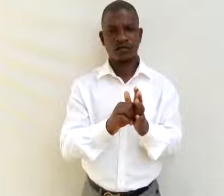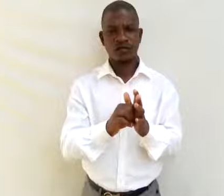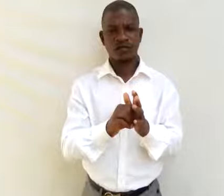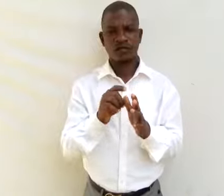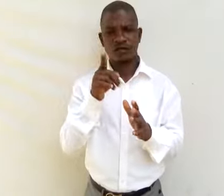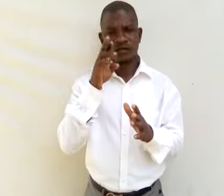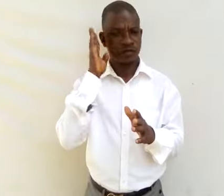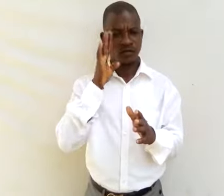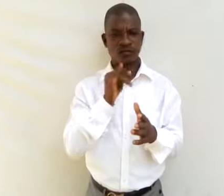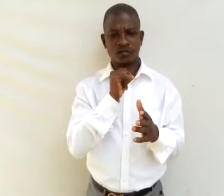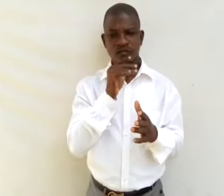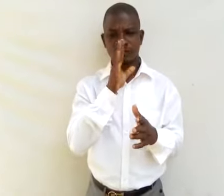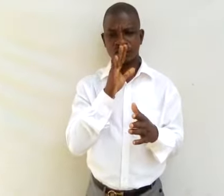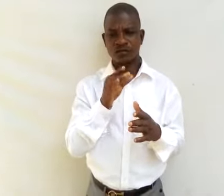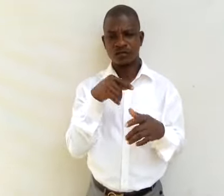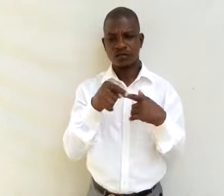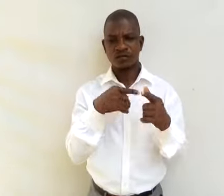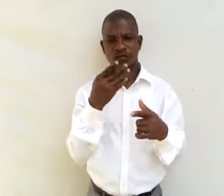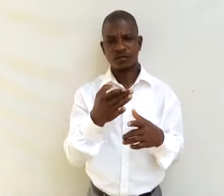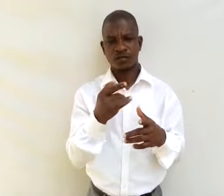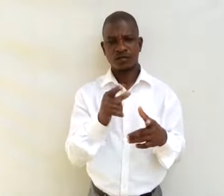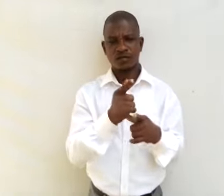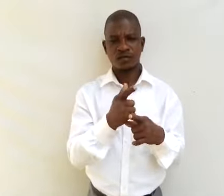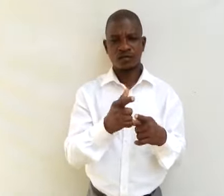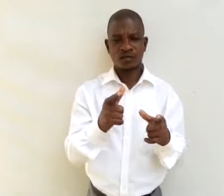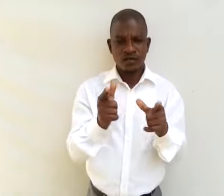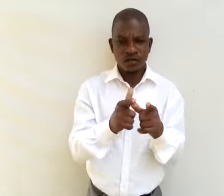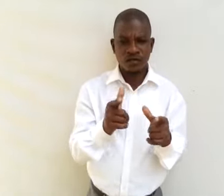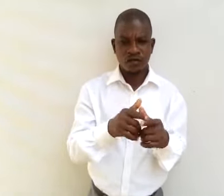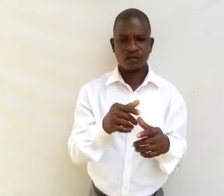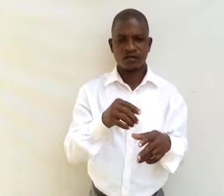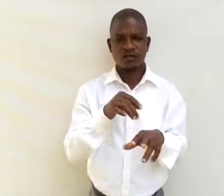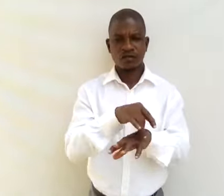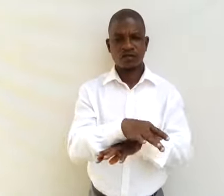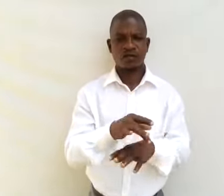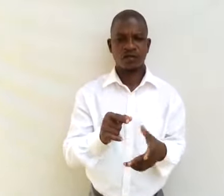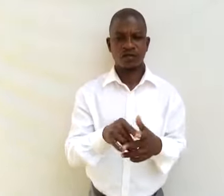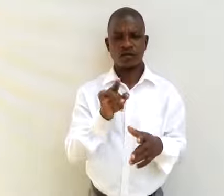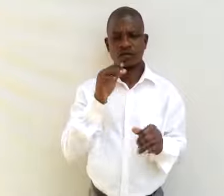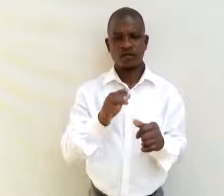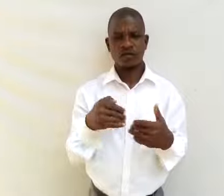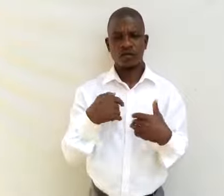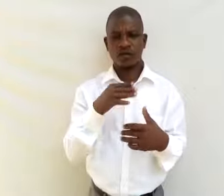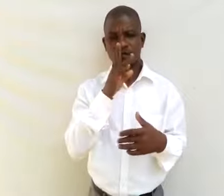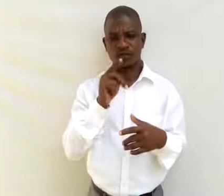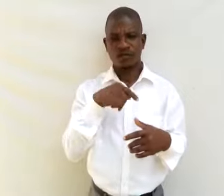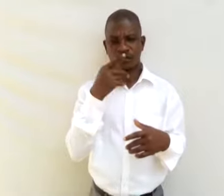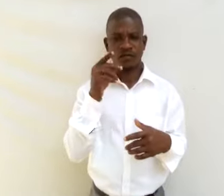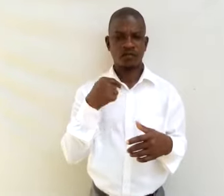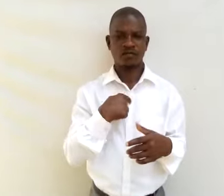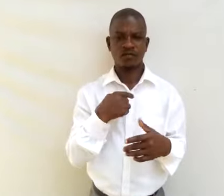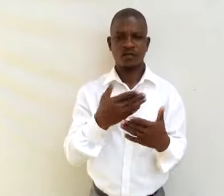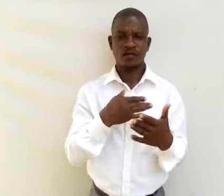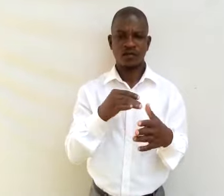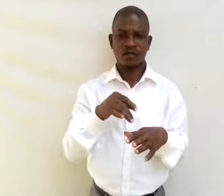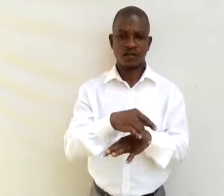you might go there a little early. You might have told me earlier about